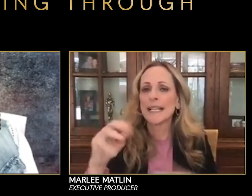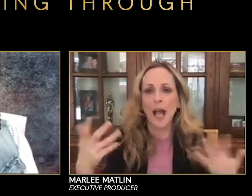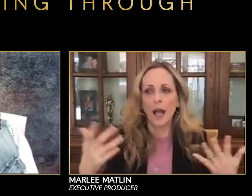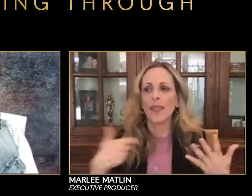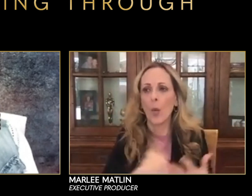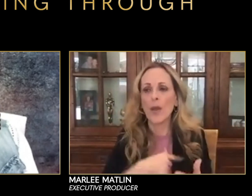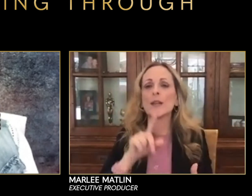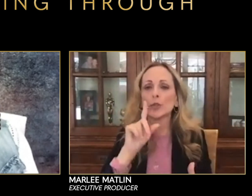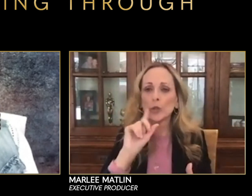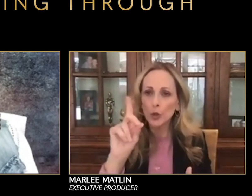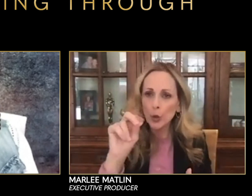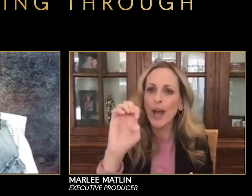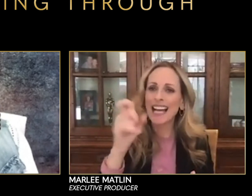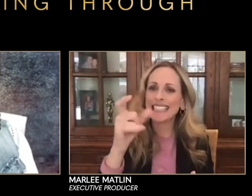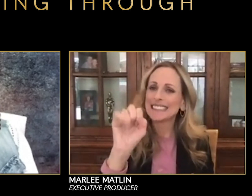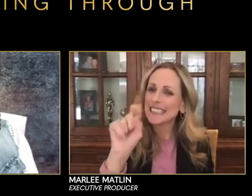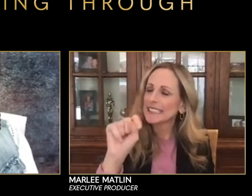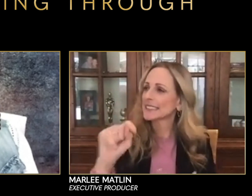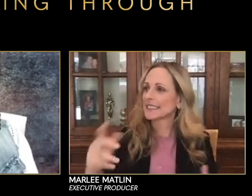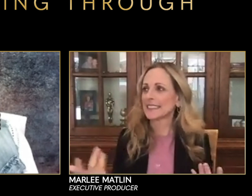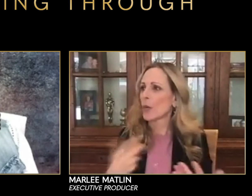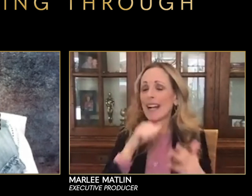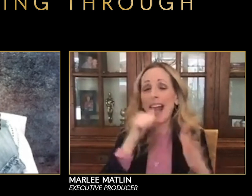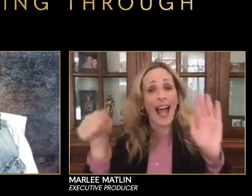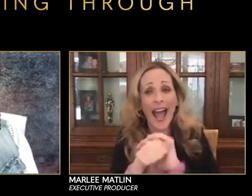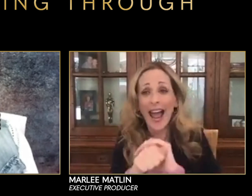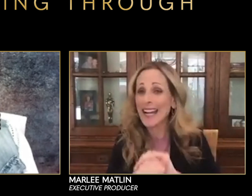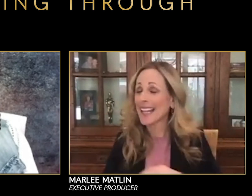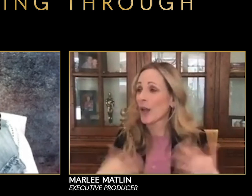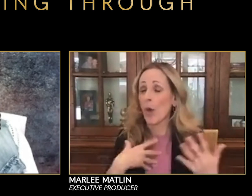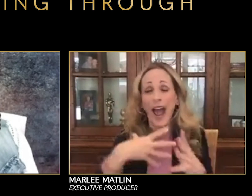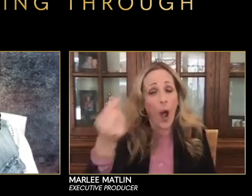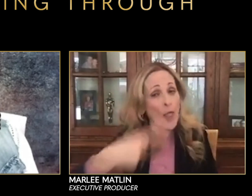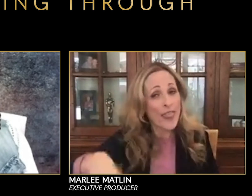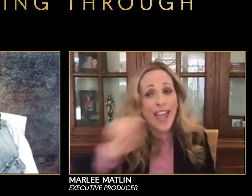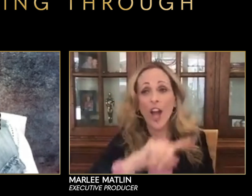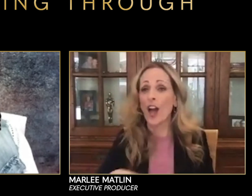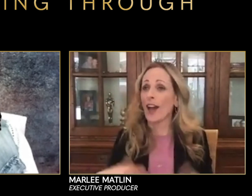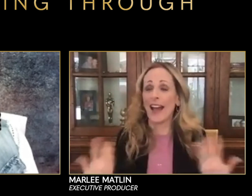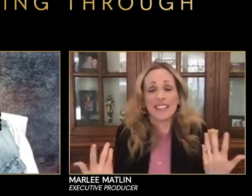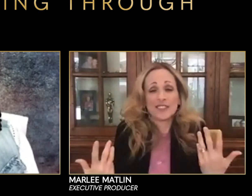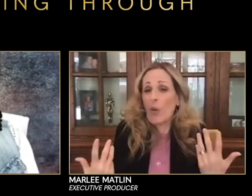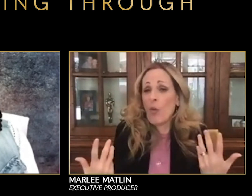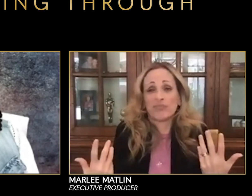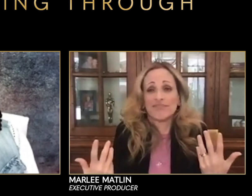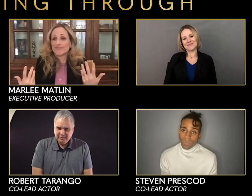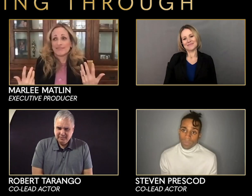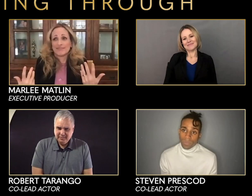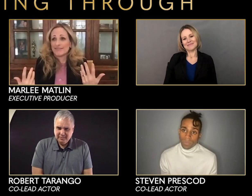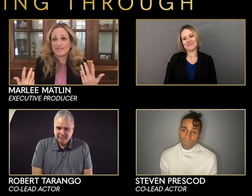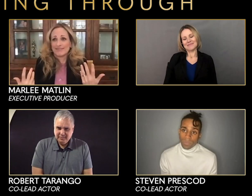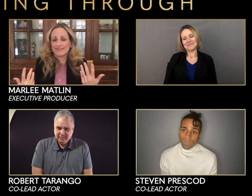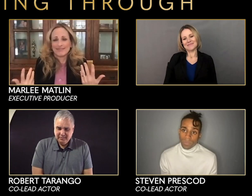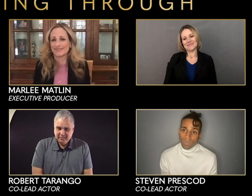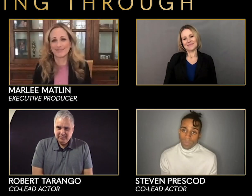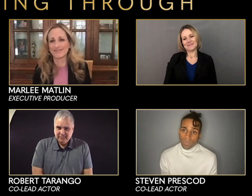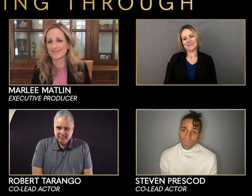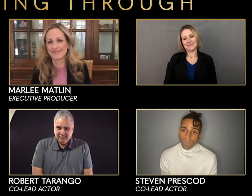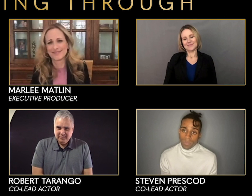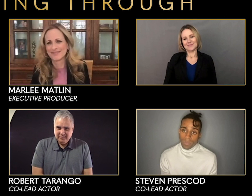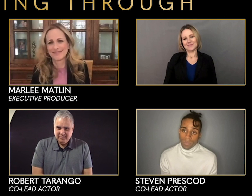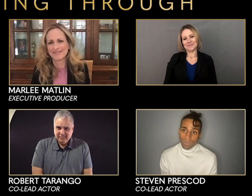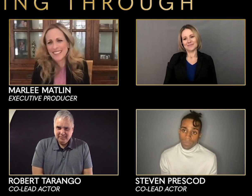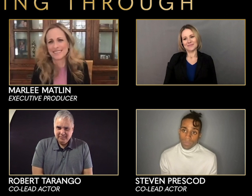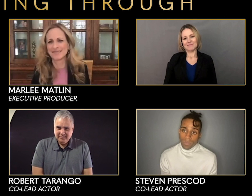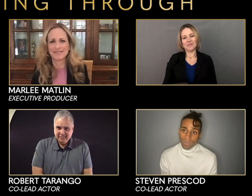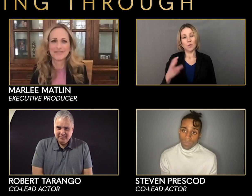and more we're seeing this in social media, and the conversation is opening up that we are here, we do exist, we aren't willing to be hidden any longer.